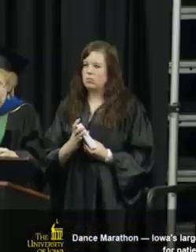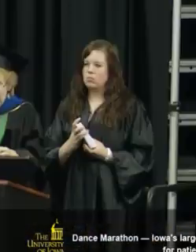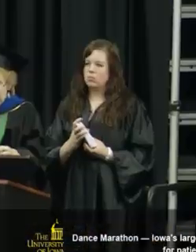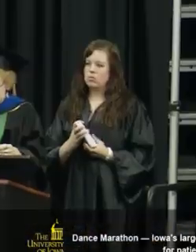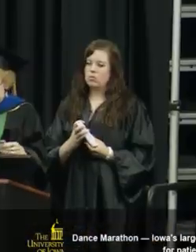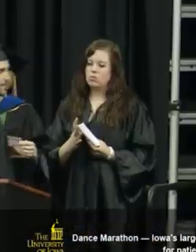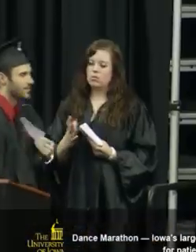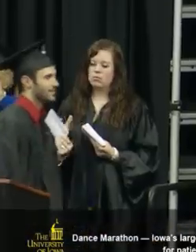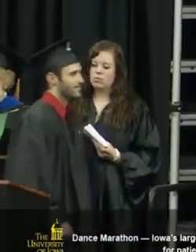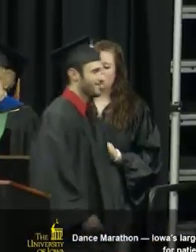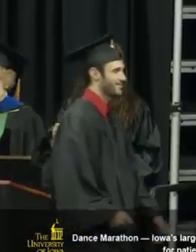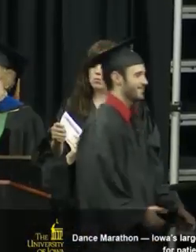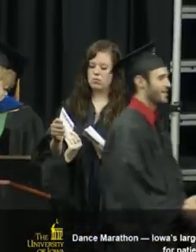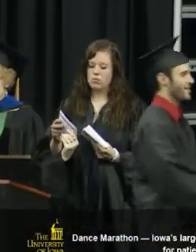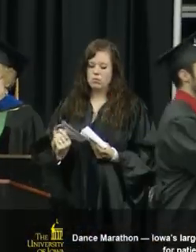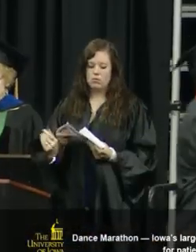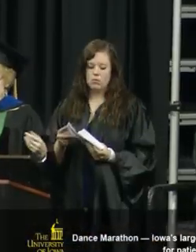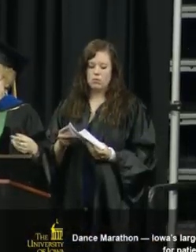Truman Ferguson.